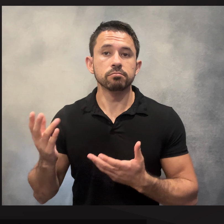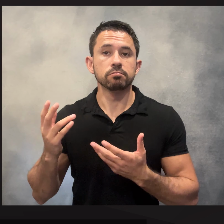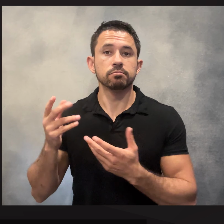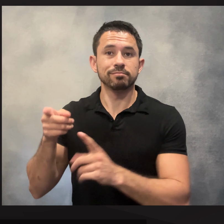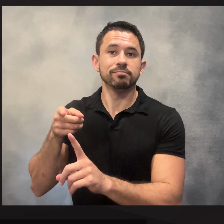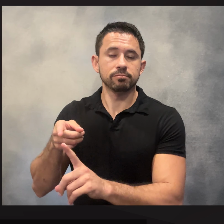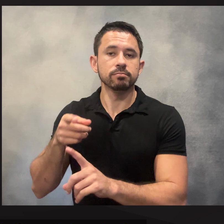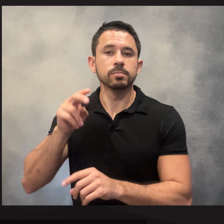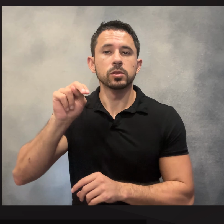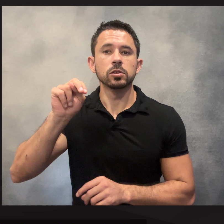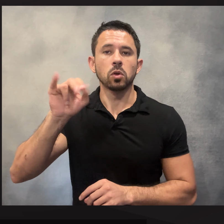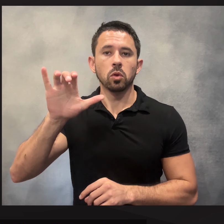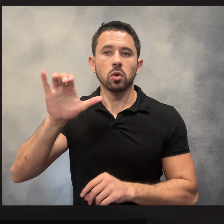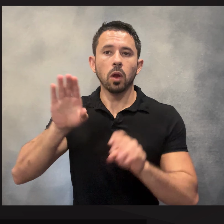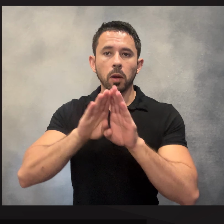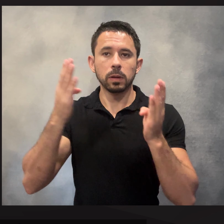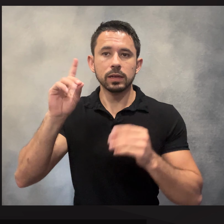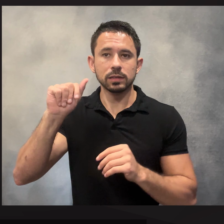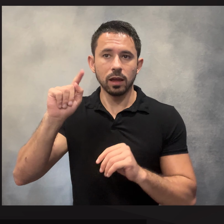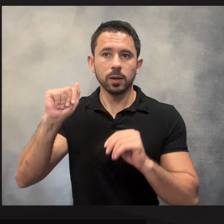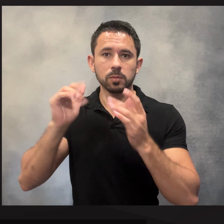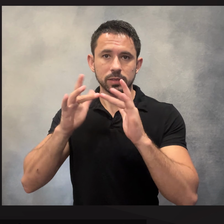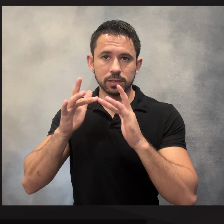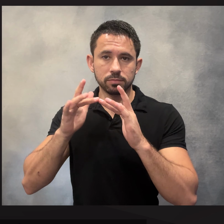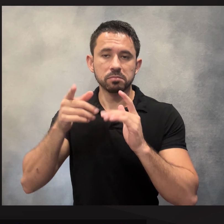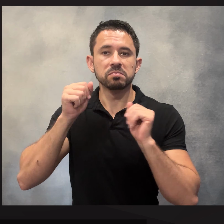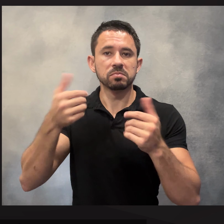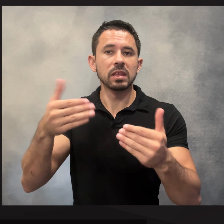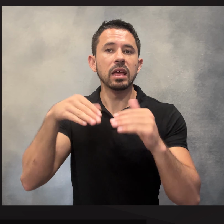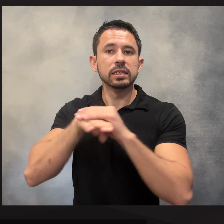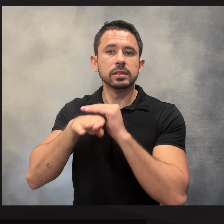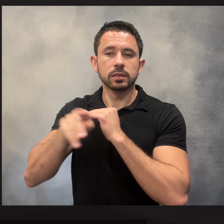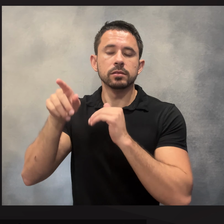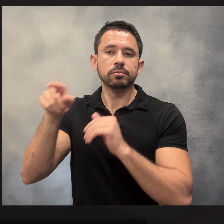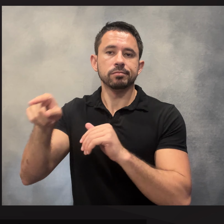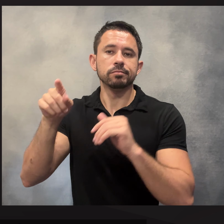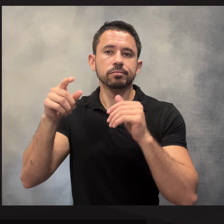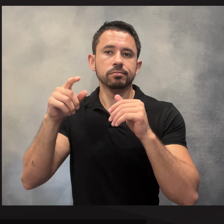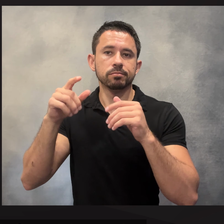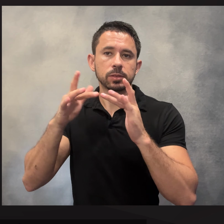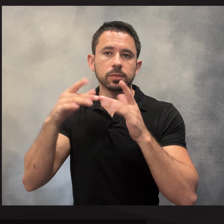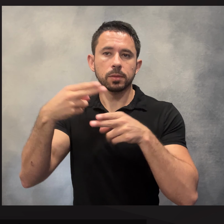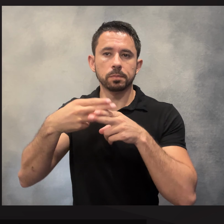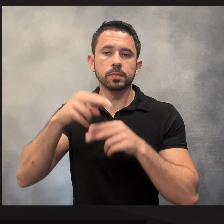Here is the New York City Open Data website. You can access it at